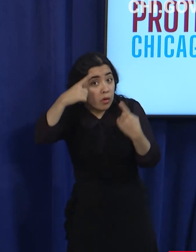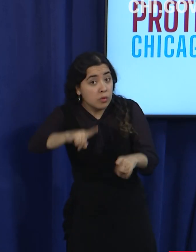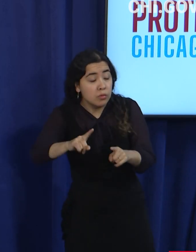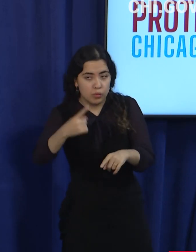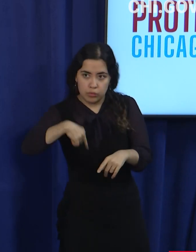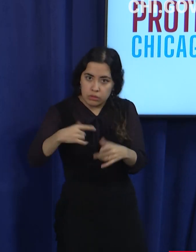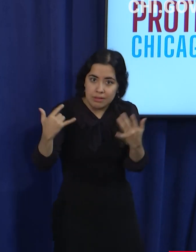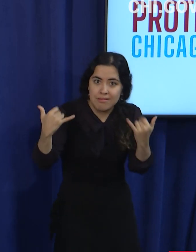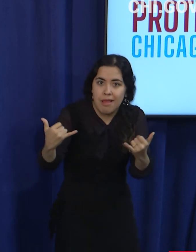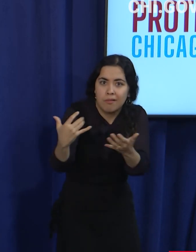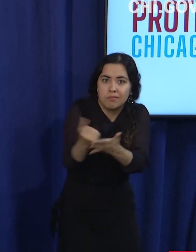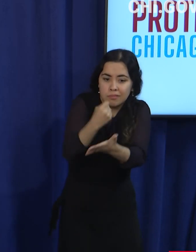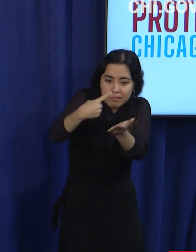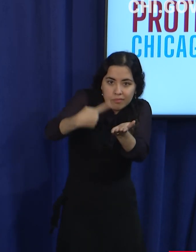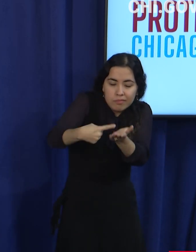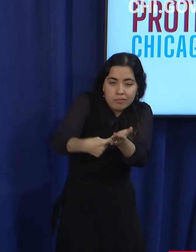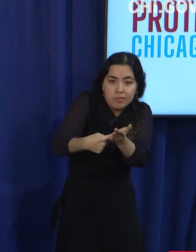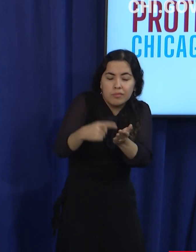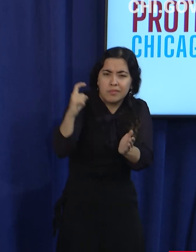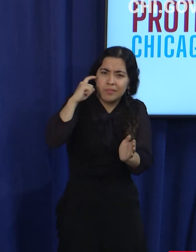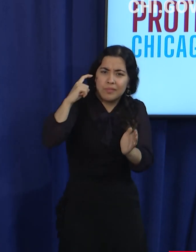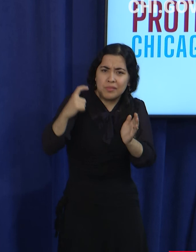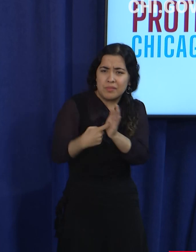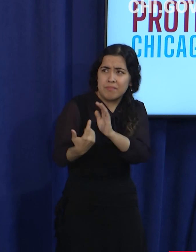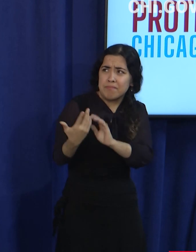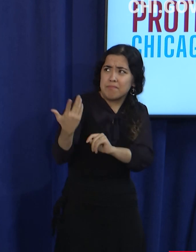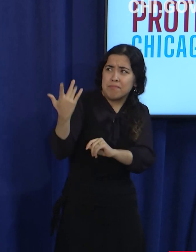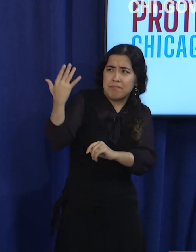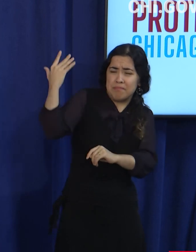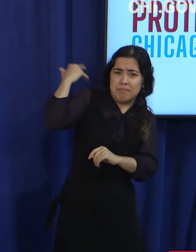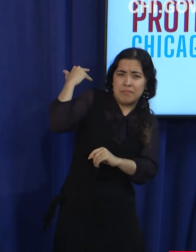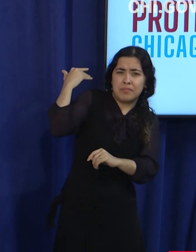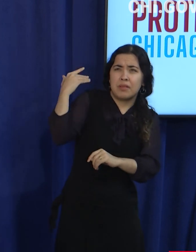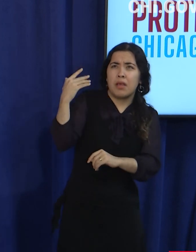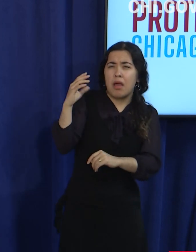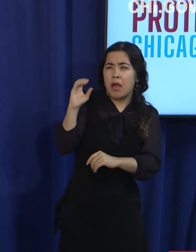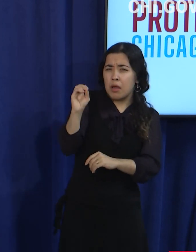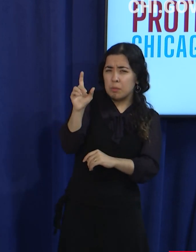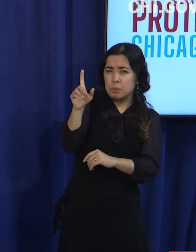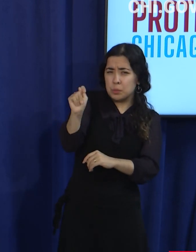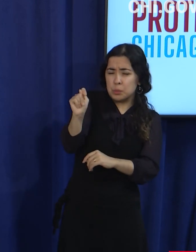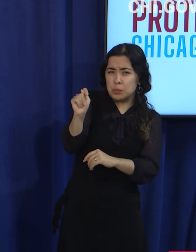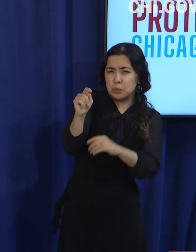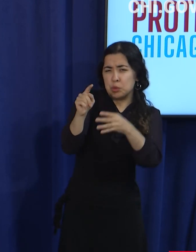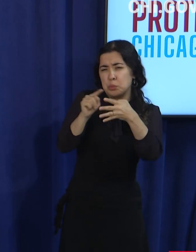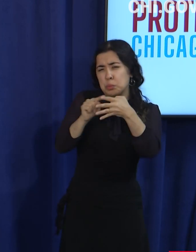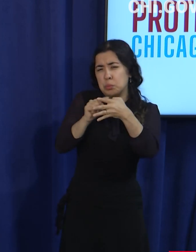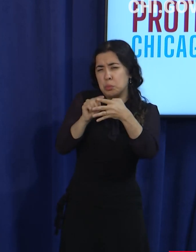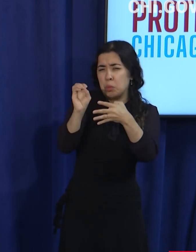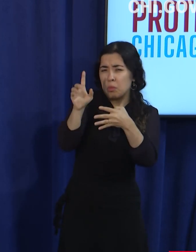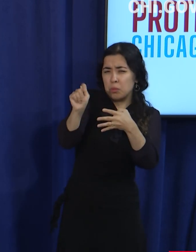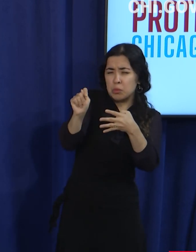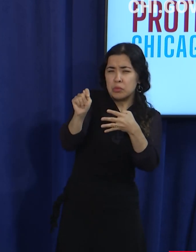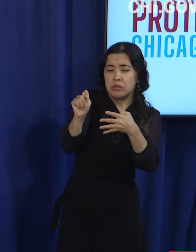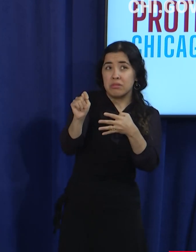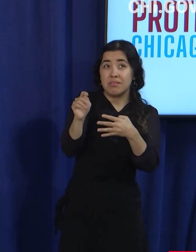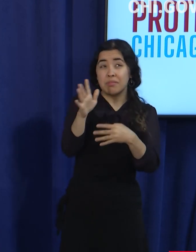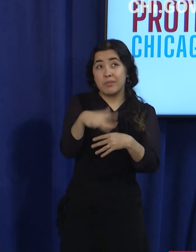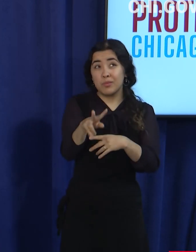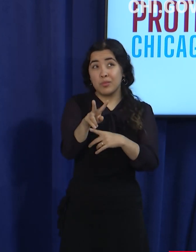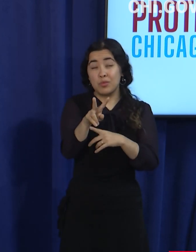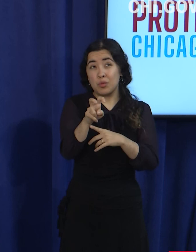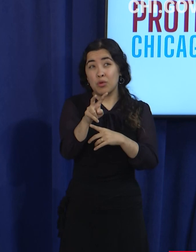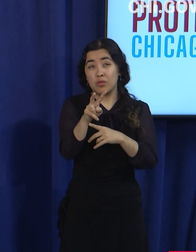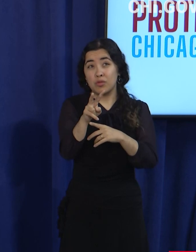reference, look at the number of cases that we were experiencing in early October, which is roughly the mid 200s.